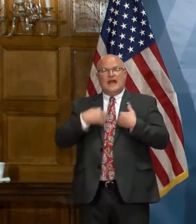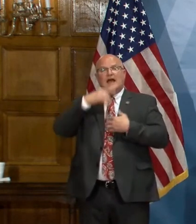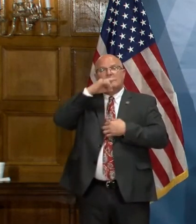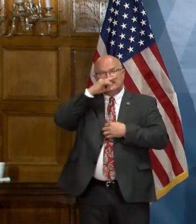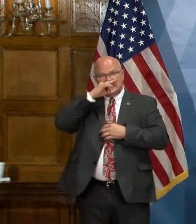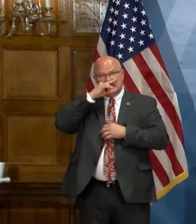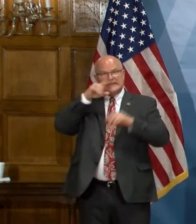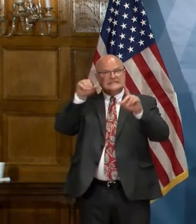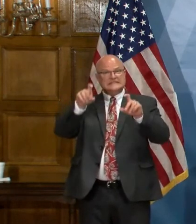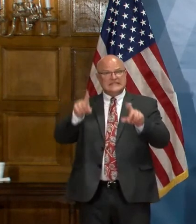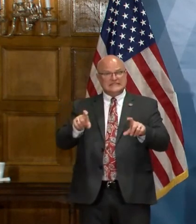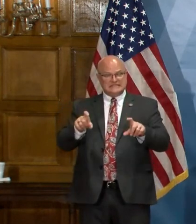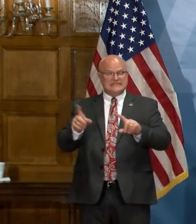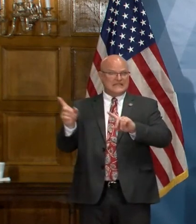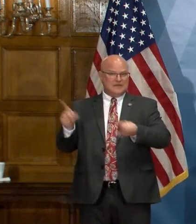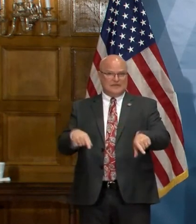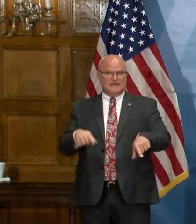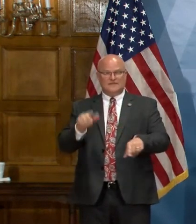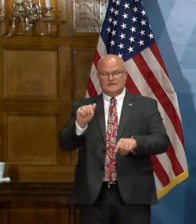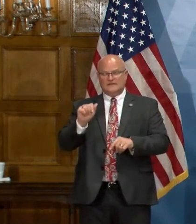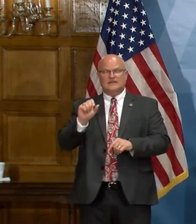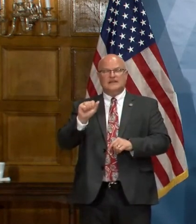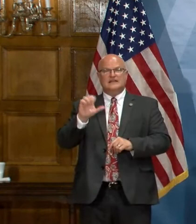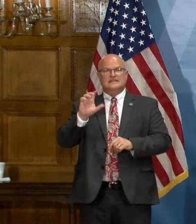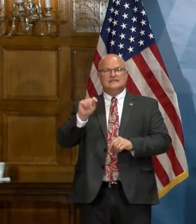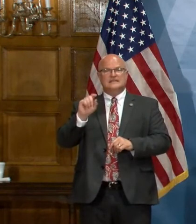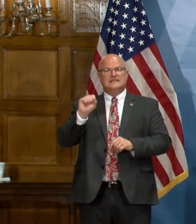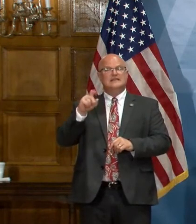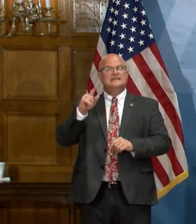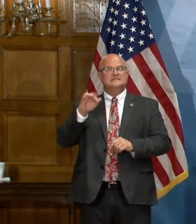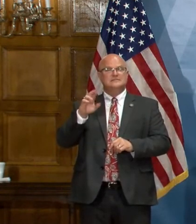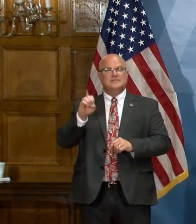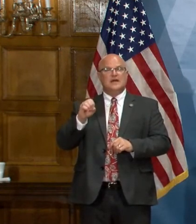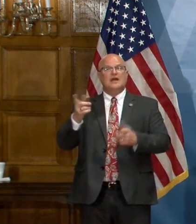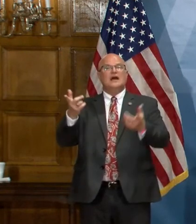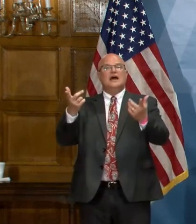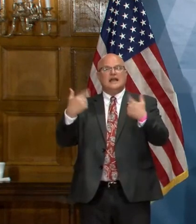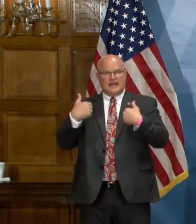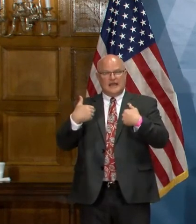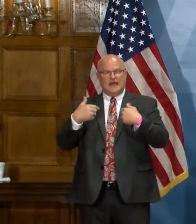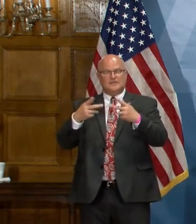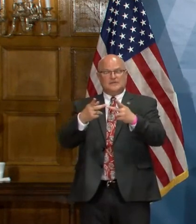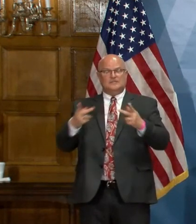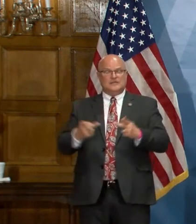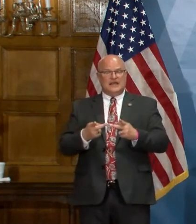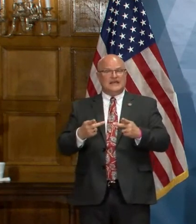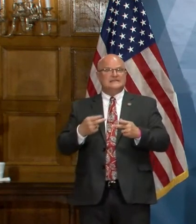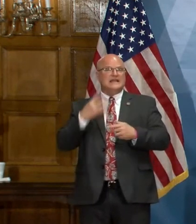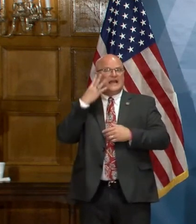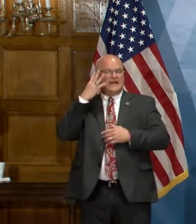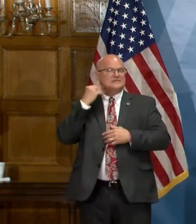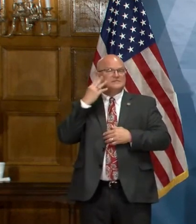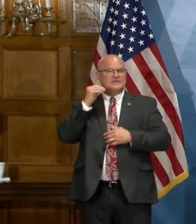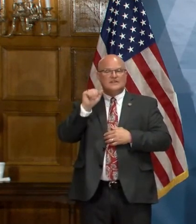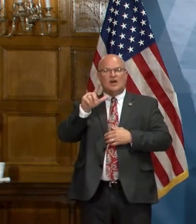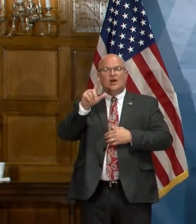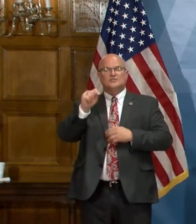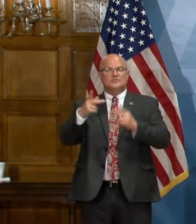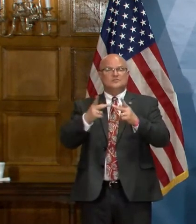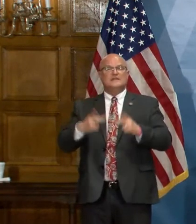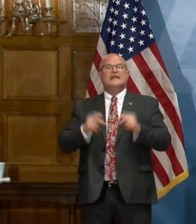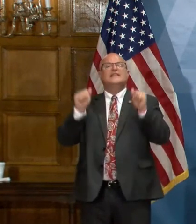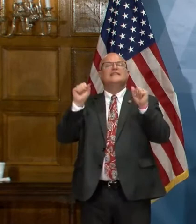kid their student tested. Allow them to come on site, allow them to experience these alternative situations so